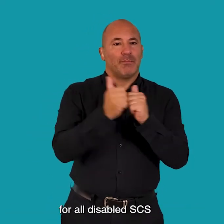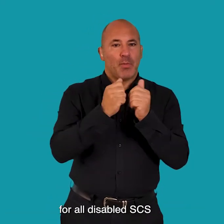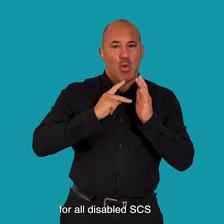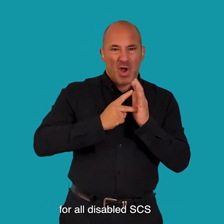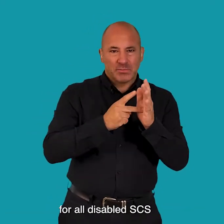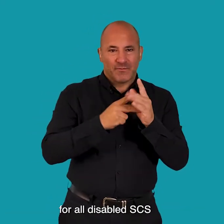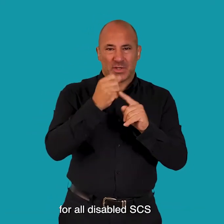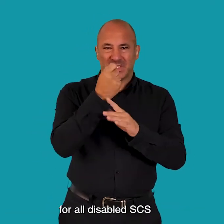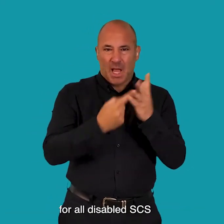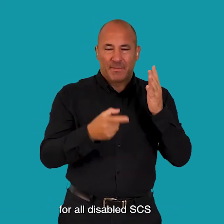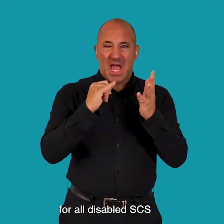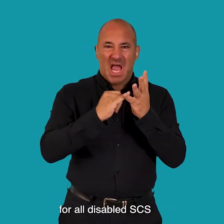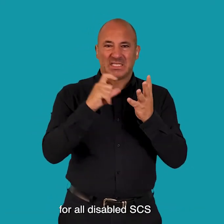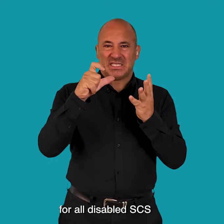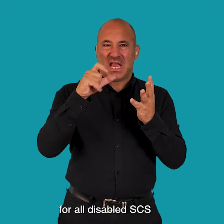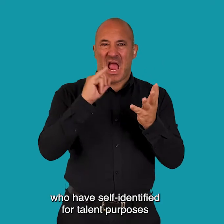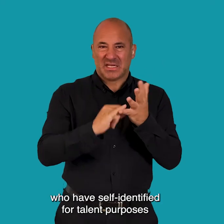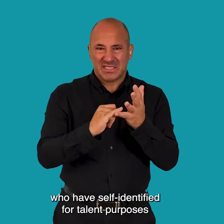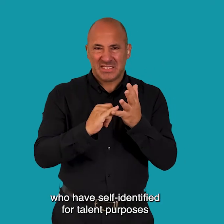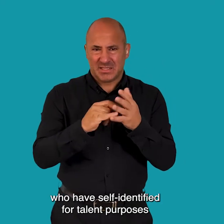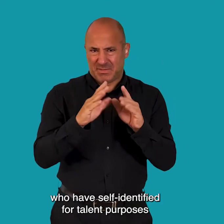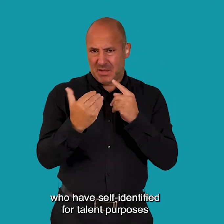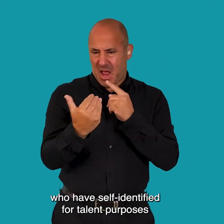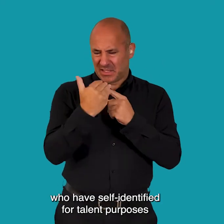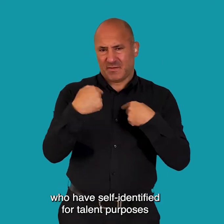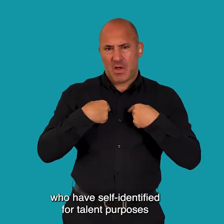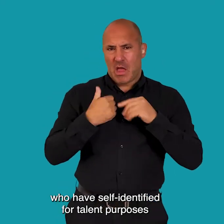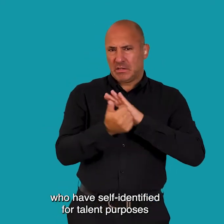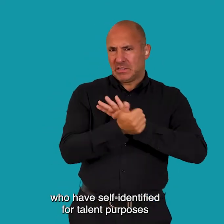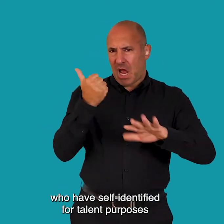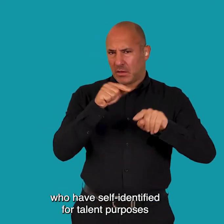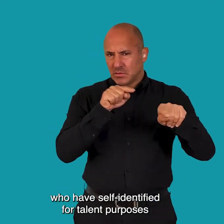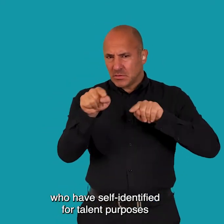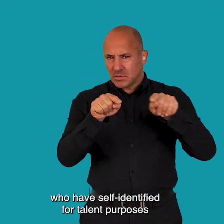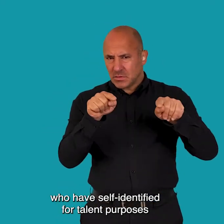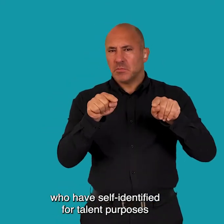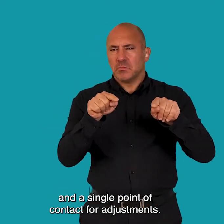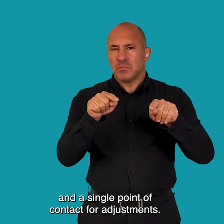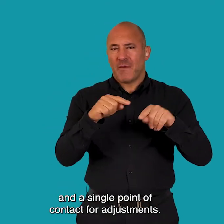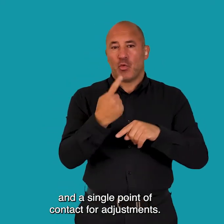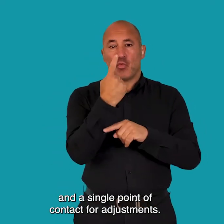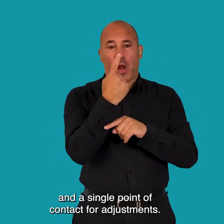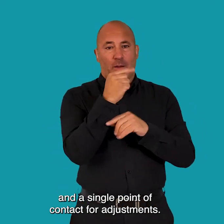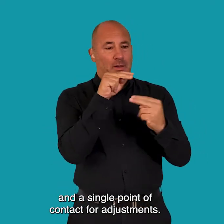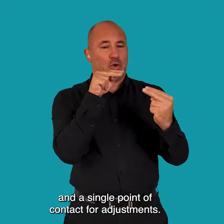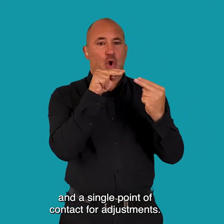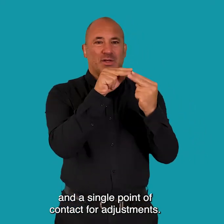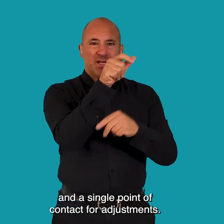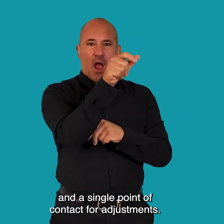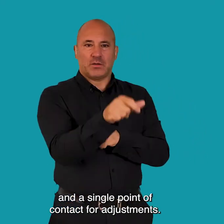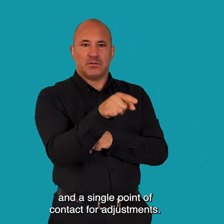all disabled SCS who have self-identified for talent purposes and a single point of contact for